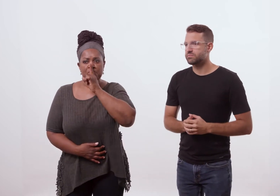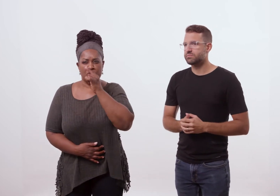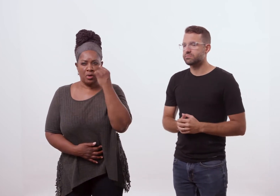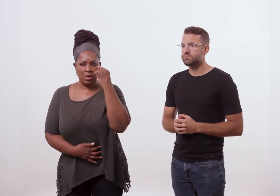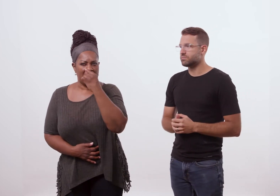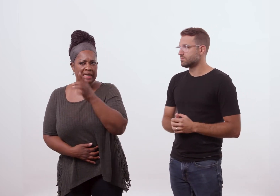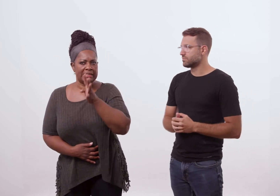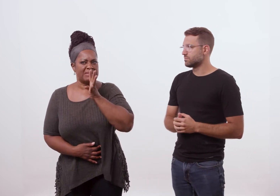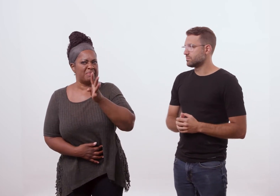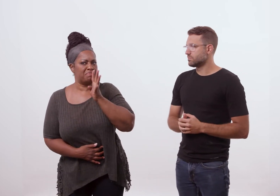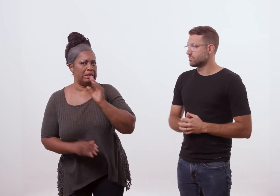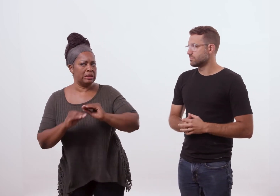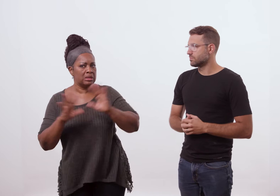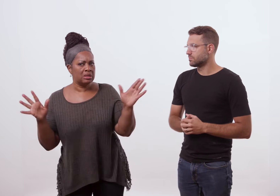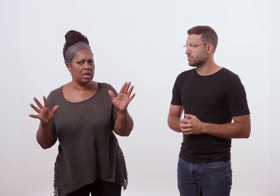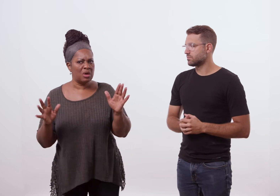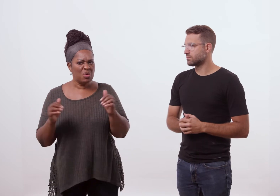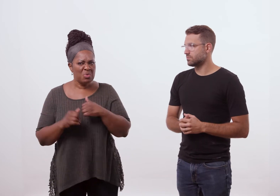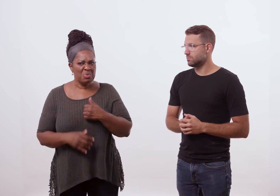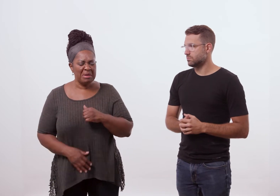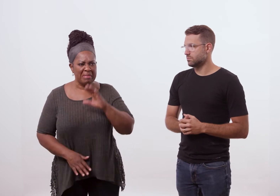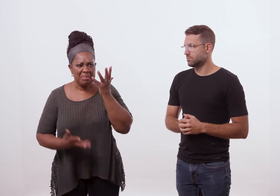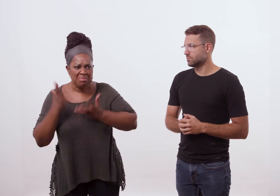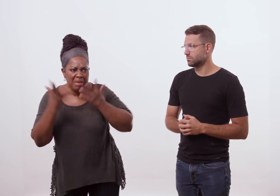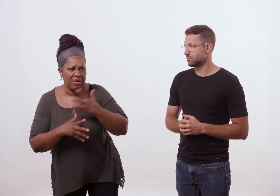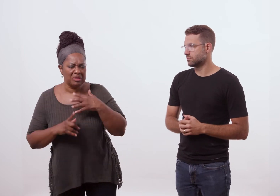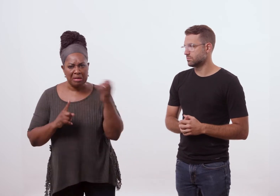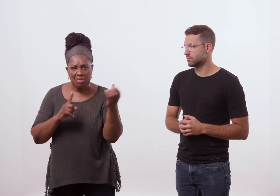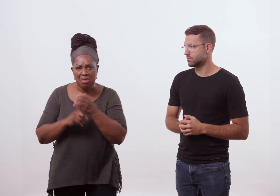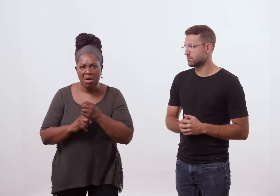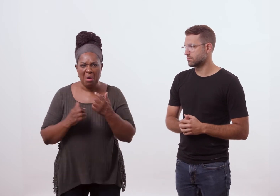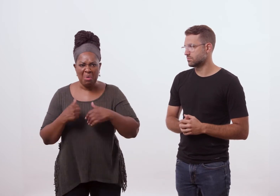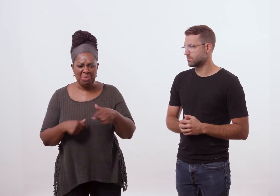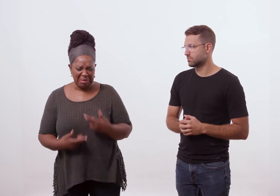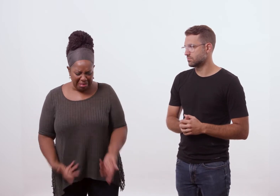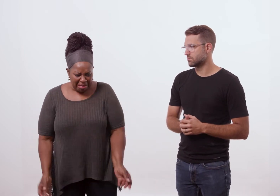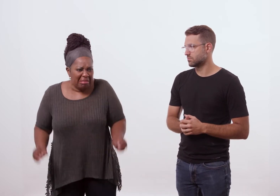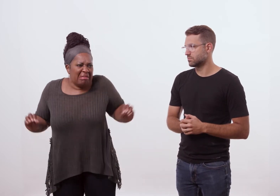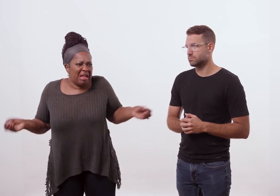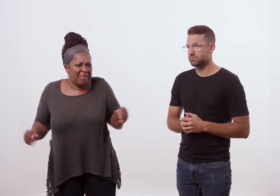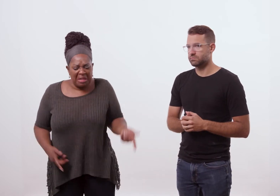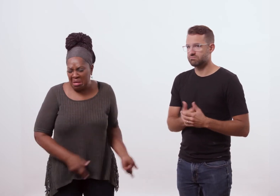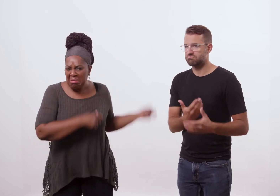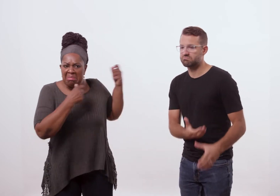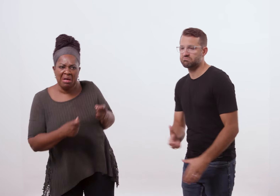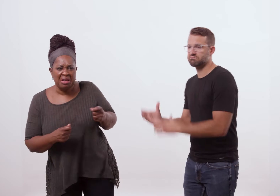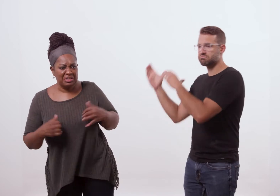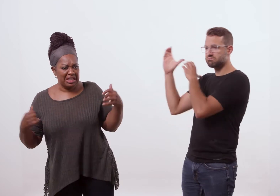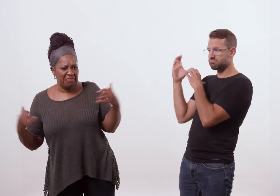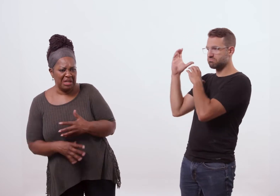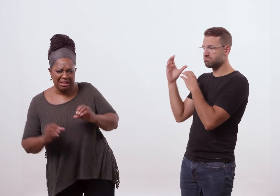eyes speak. Flushed with humiliation at being carted around like a sack of grain, she has no fear of